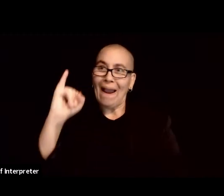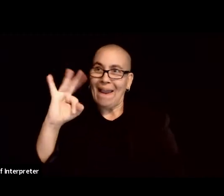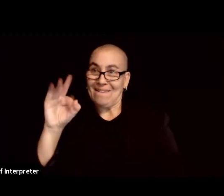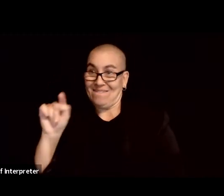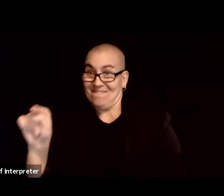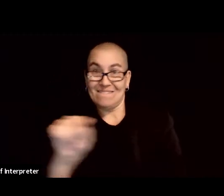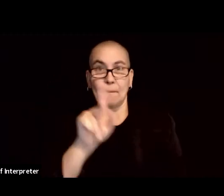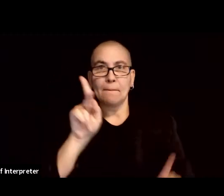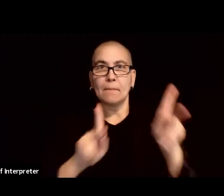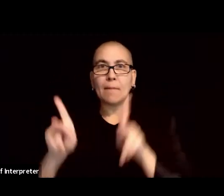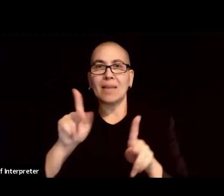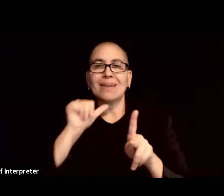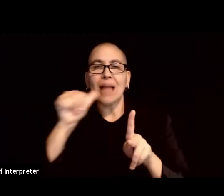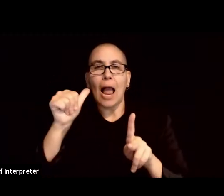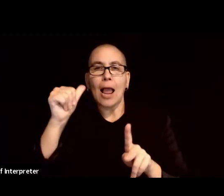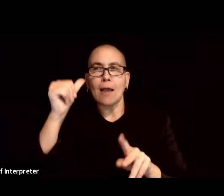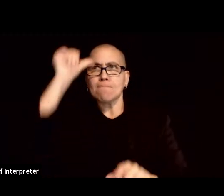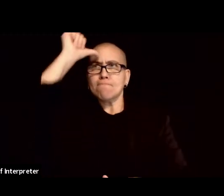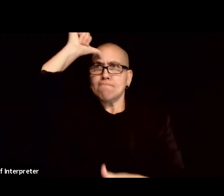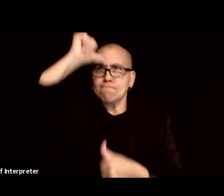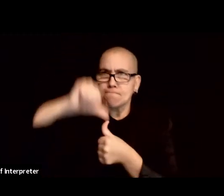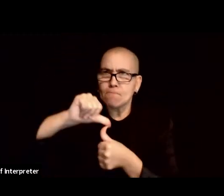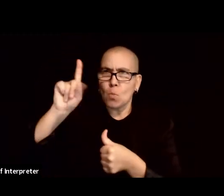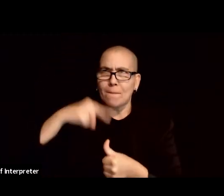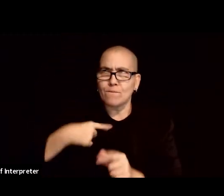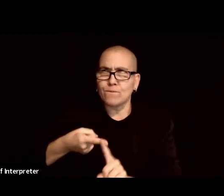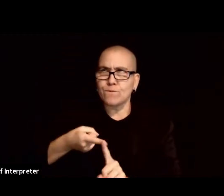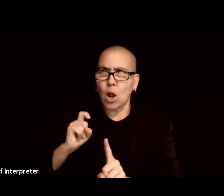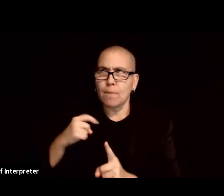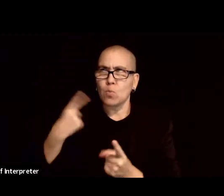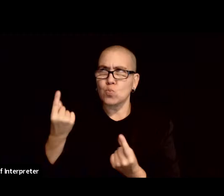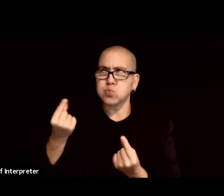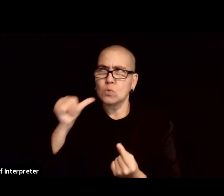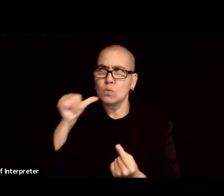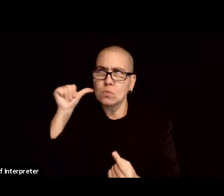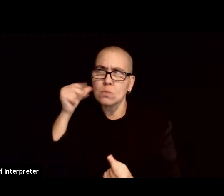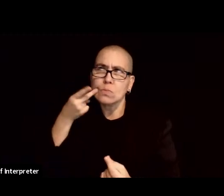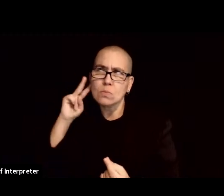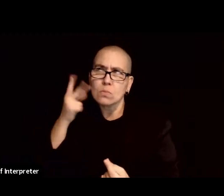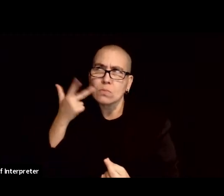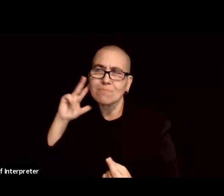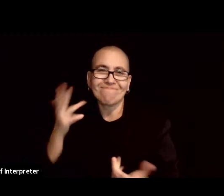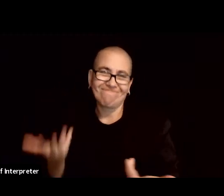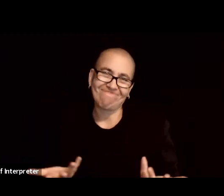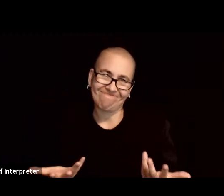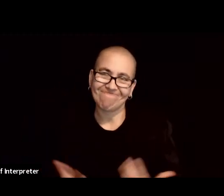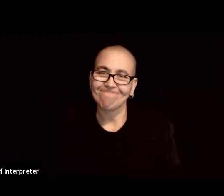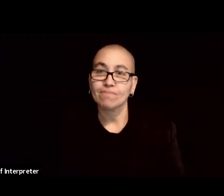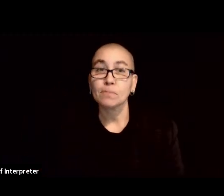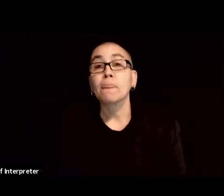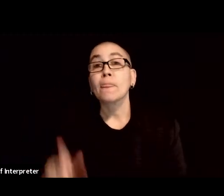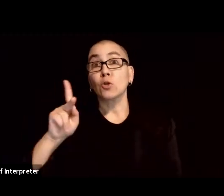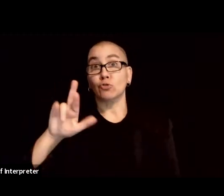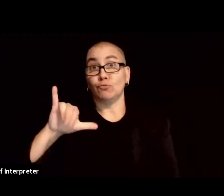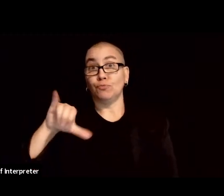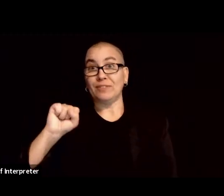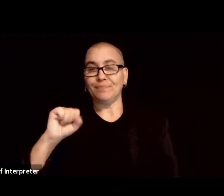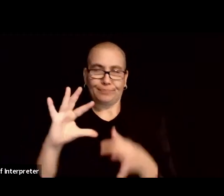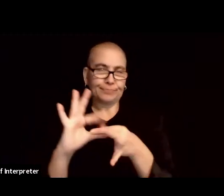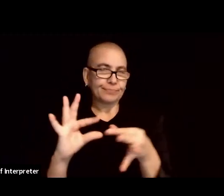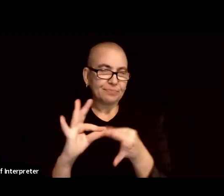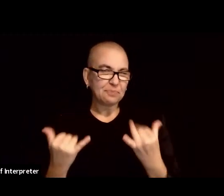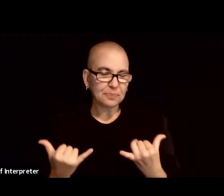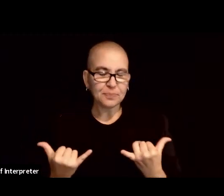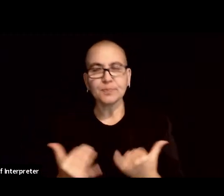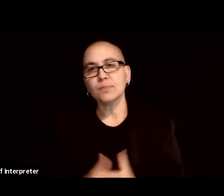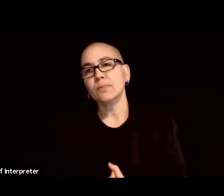Yeah, so we definitely have been working with partners to increase staffing for case investigation